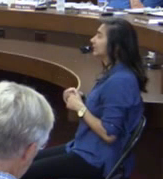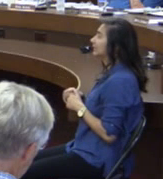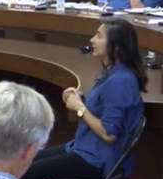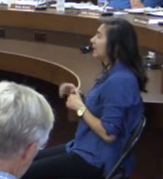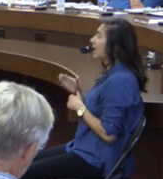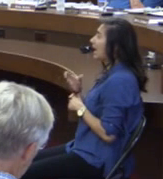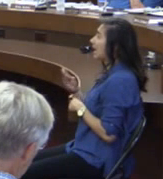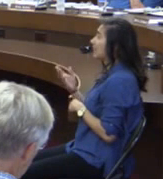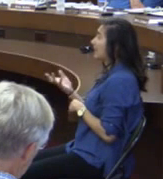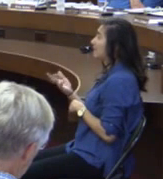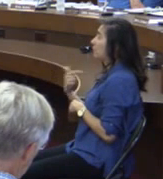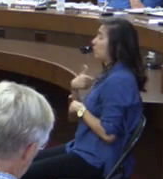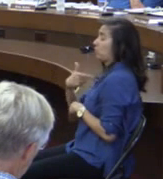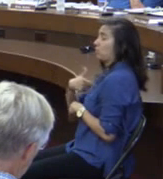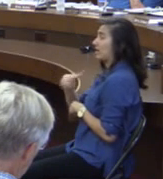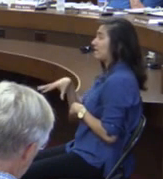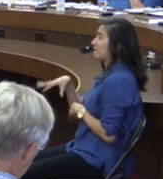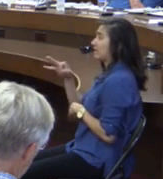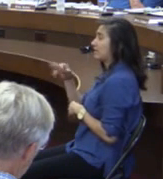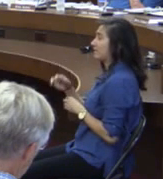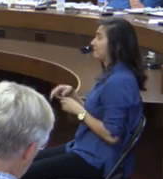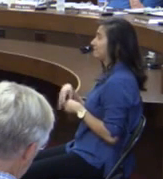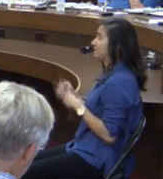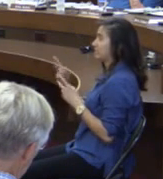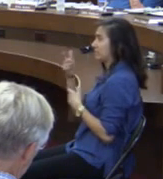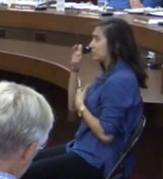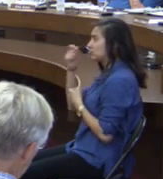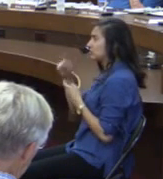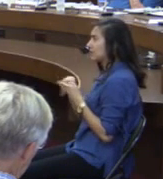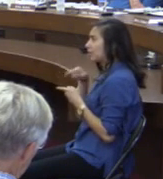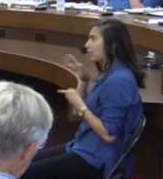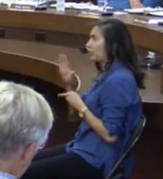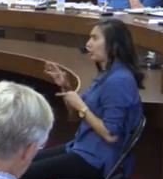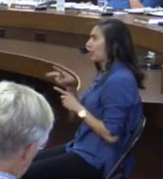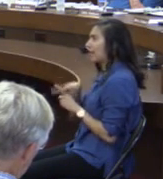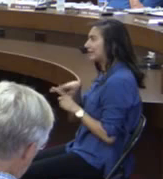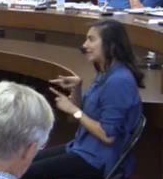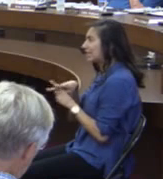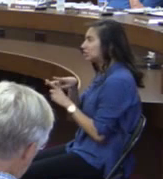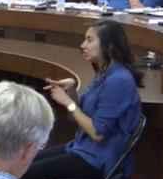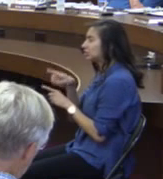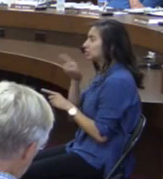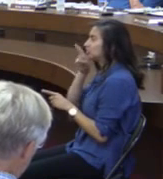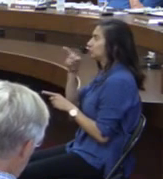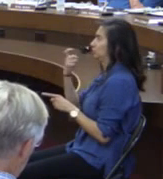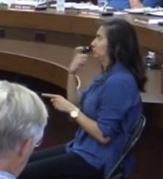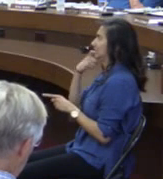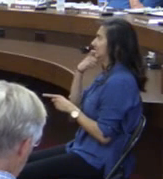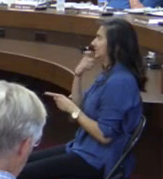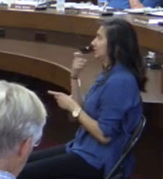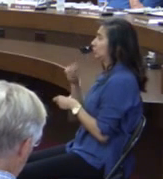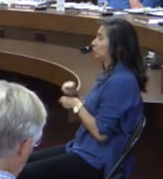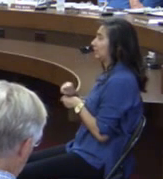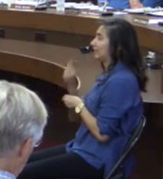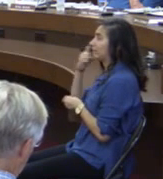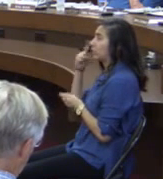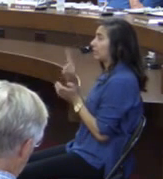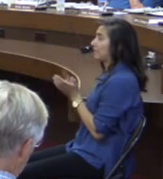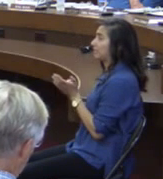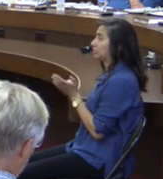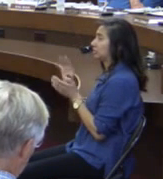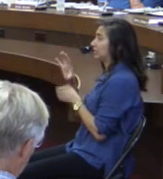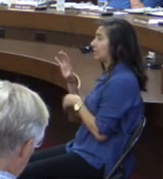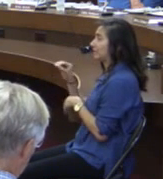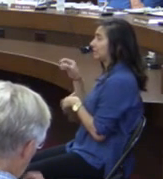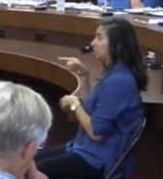And what we found very, very attractive about her application is she is currently working for Pearson Publishing, where she is